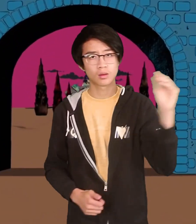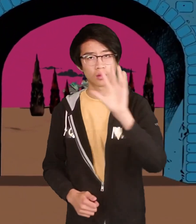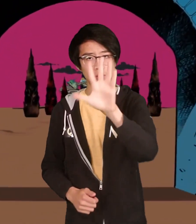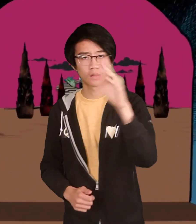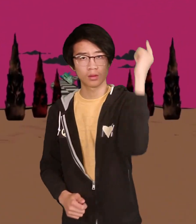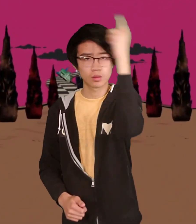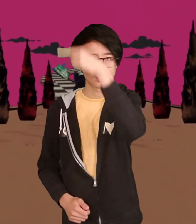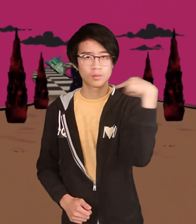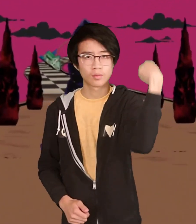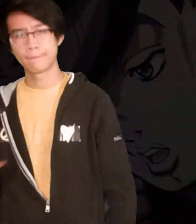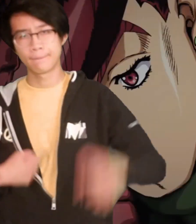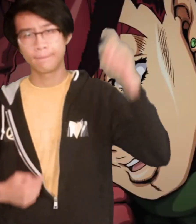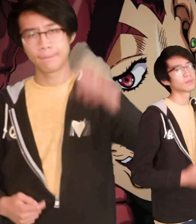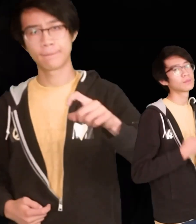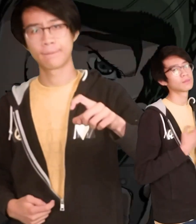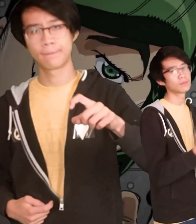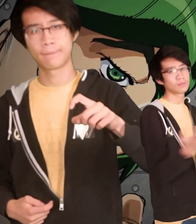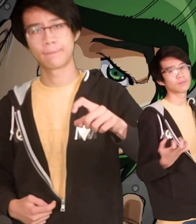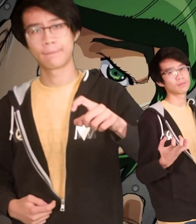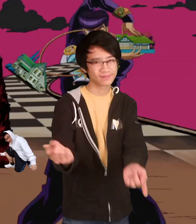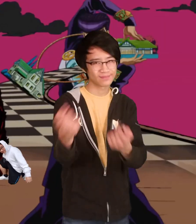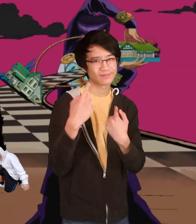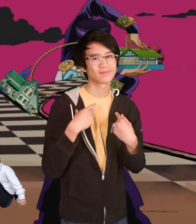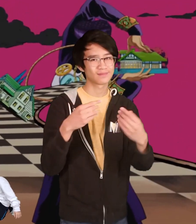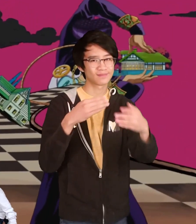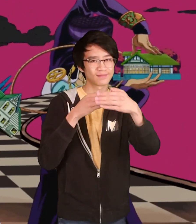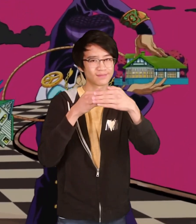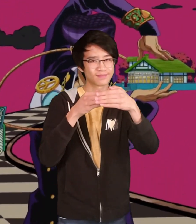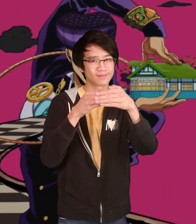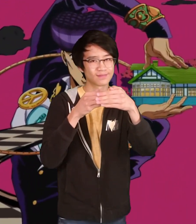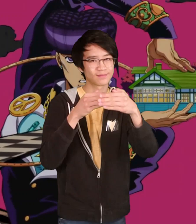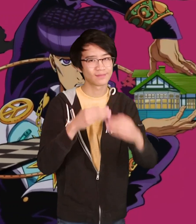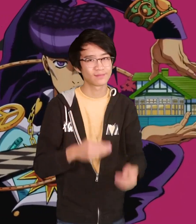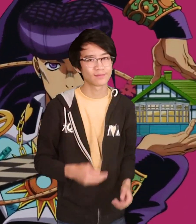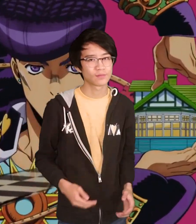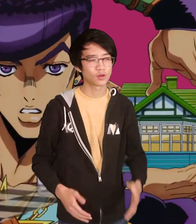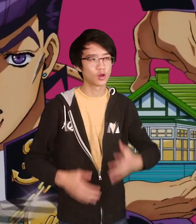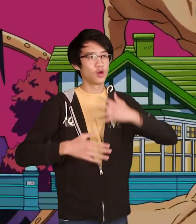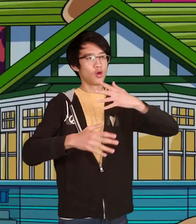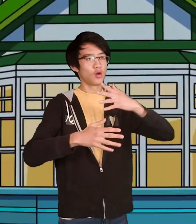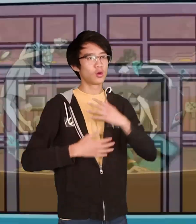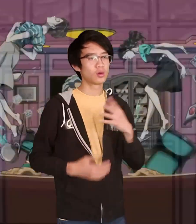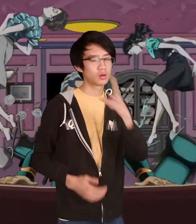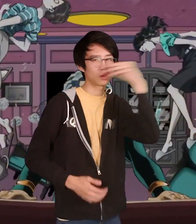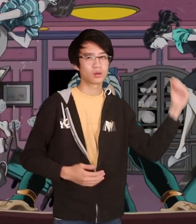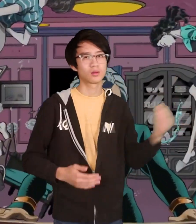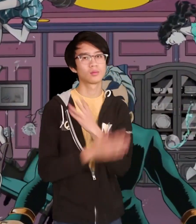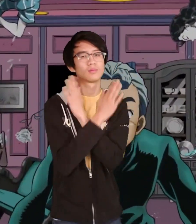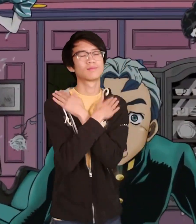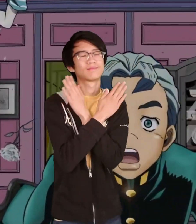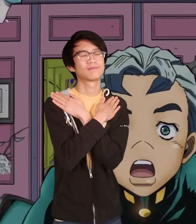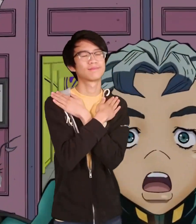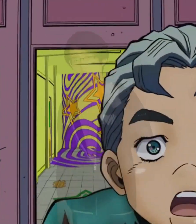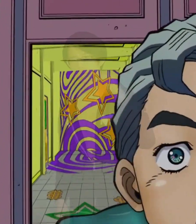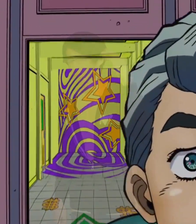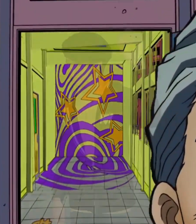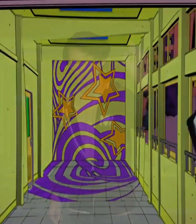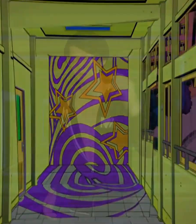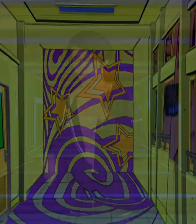human kind of all that I need to, I want to Come and stand a little bit closer Breathe in and get a bit higher You'll never